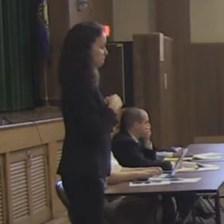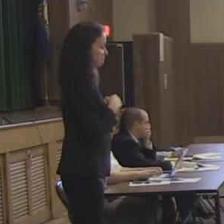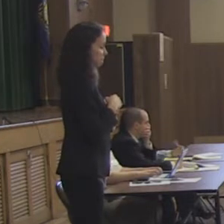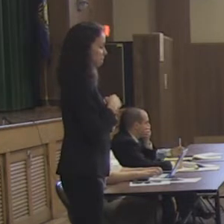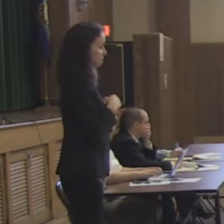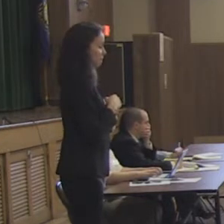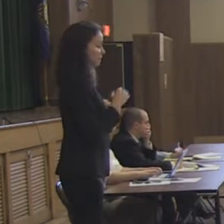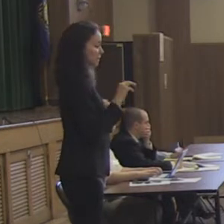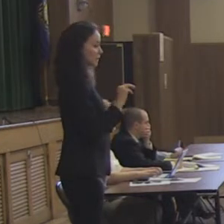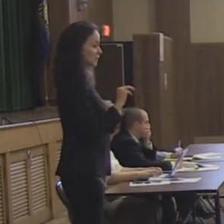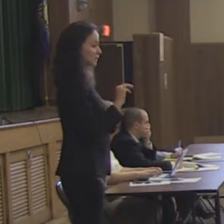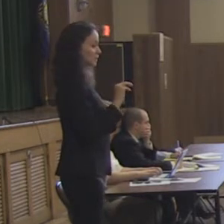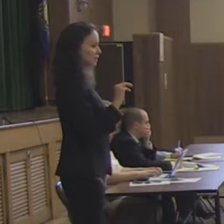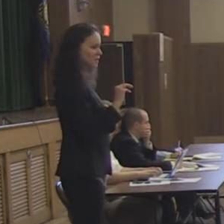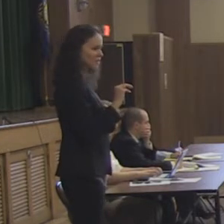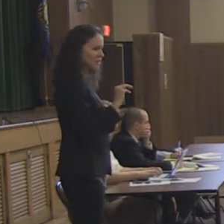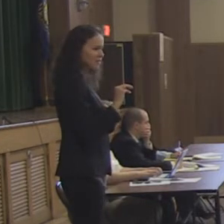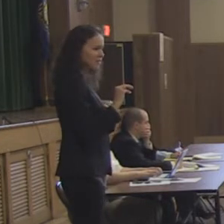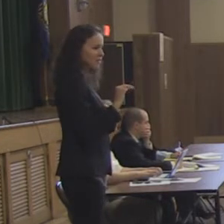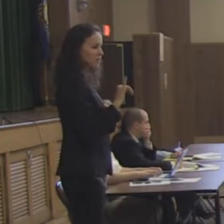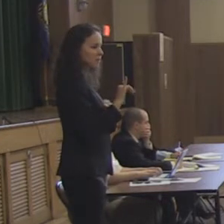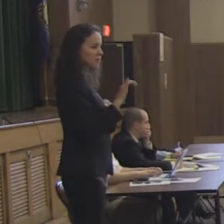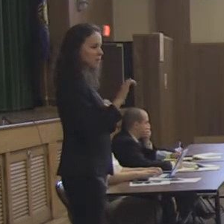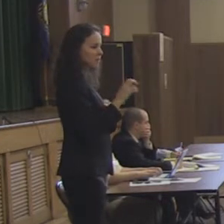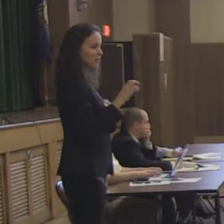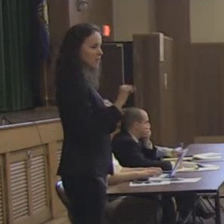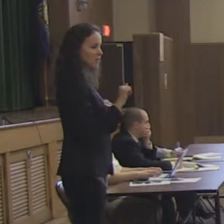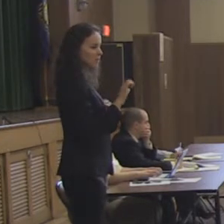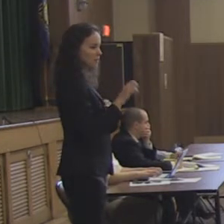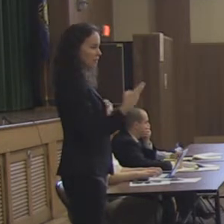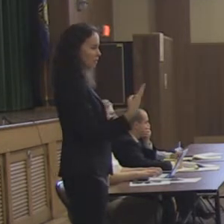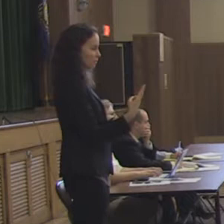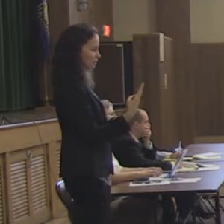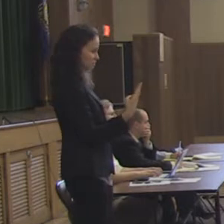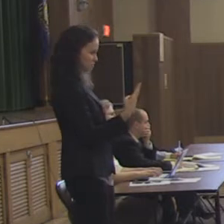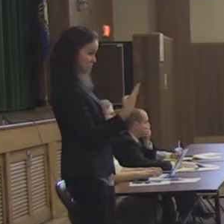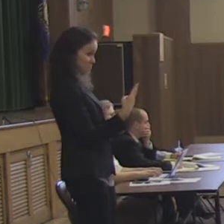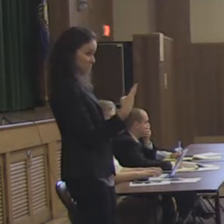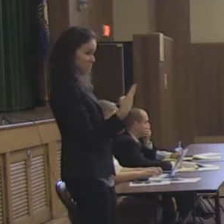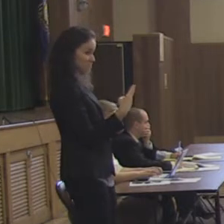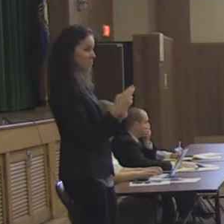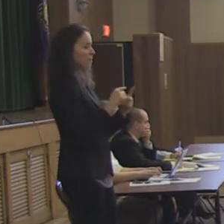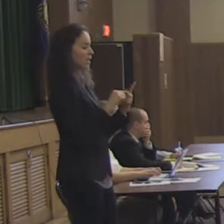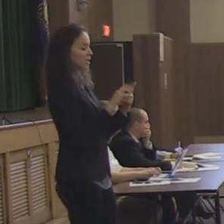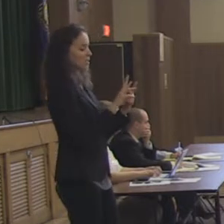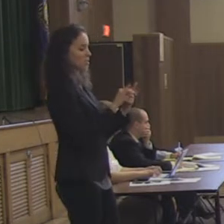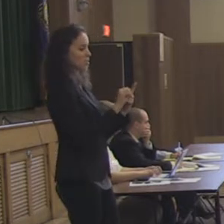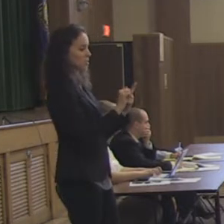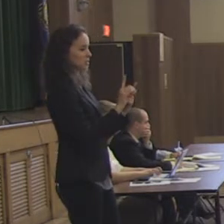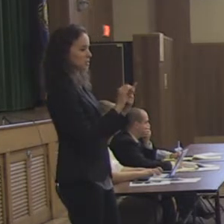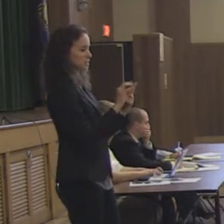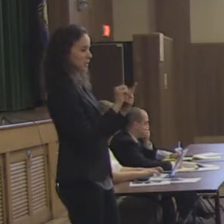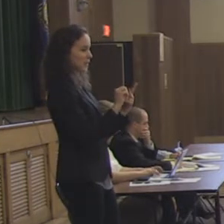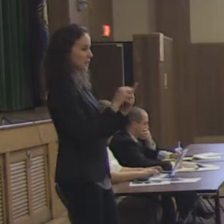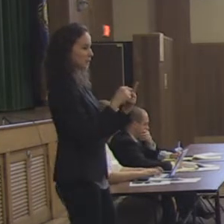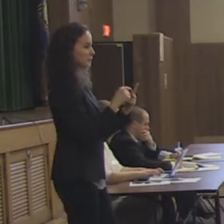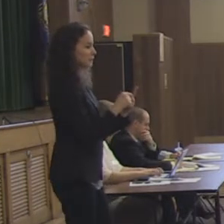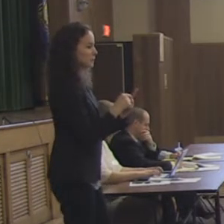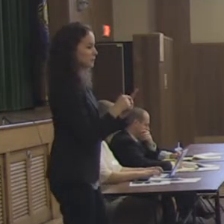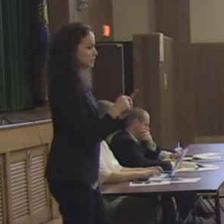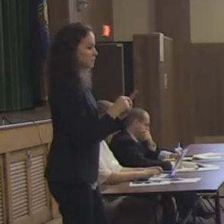what MICA and Wisdom are concerned about right now. And it's the reality that